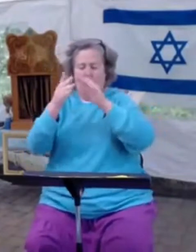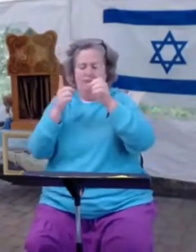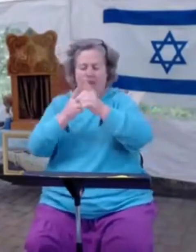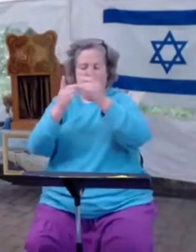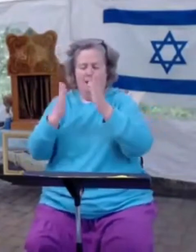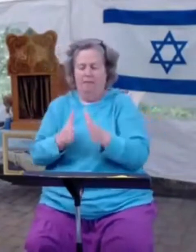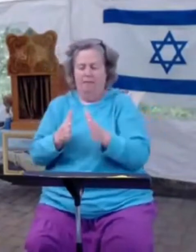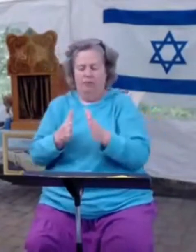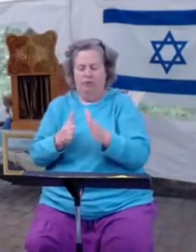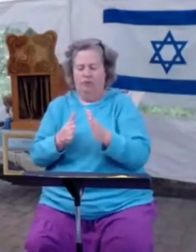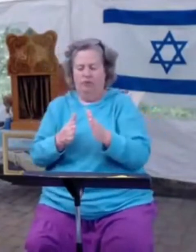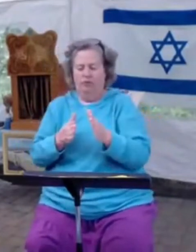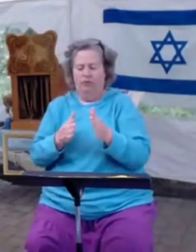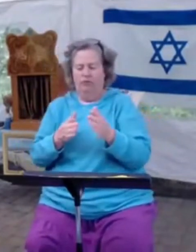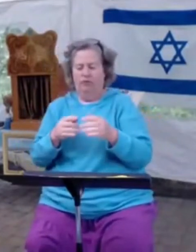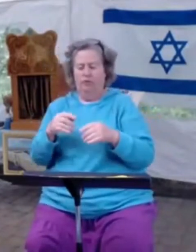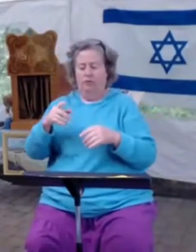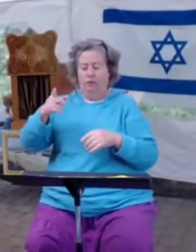nature.